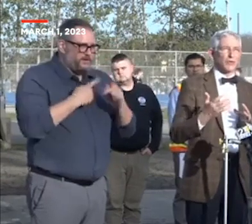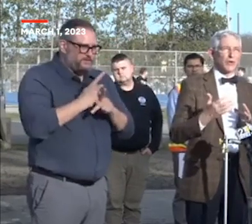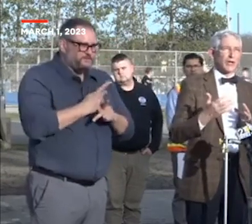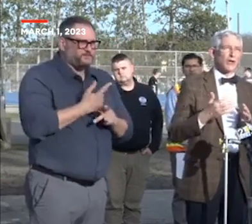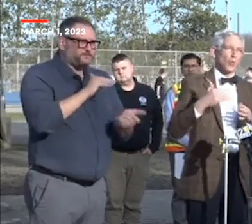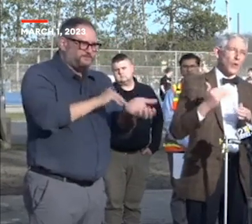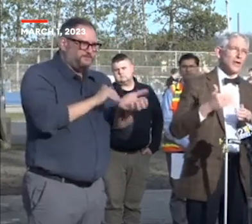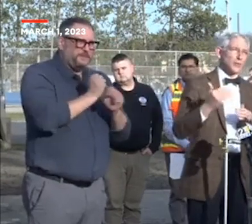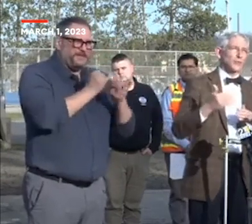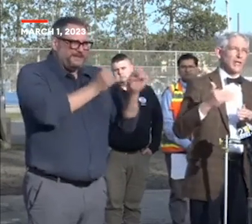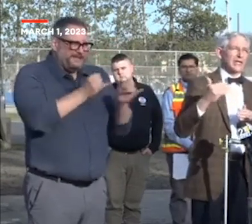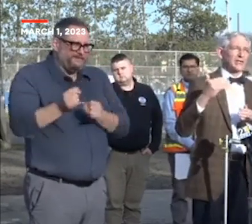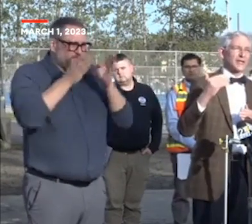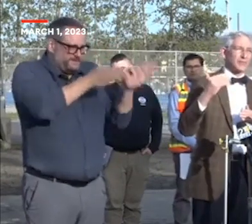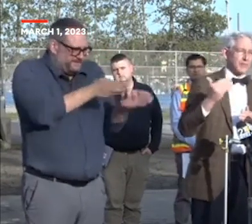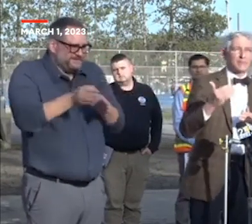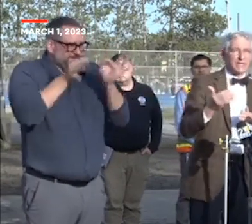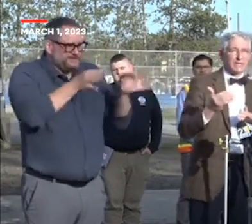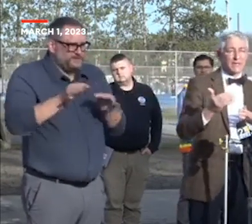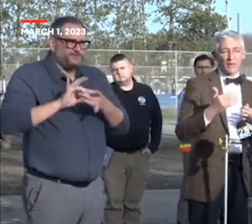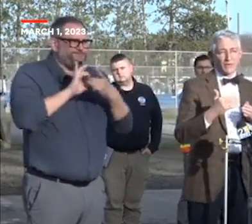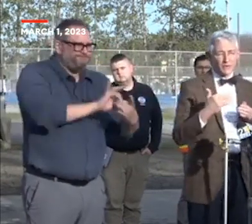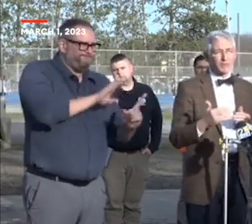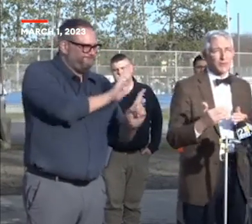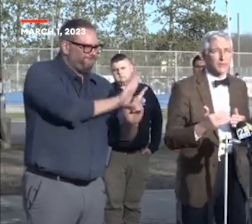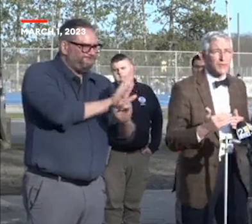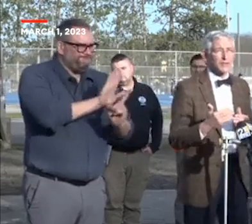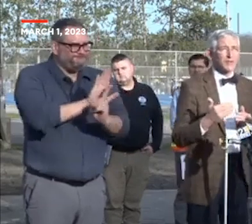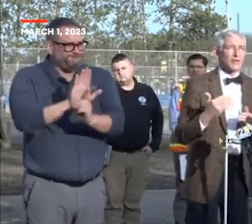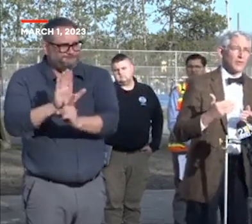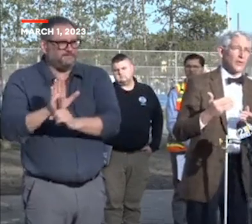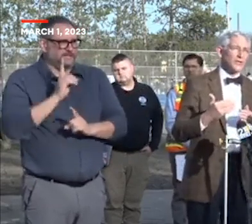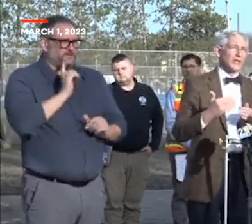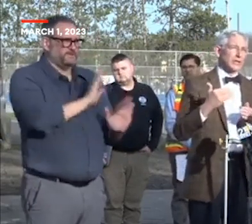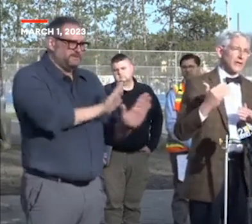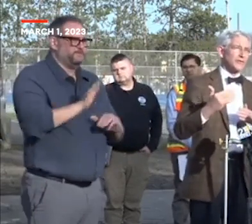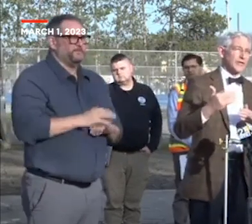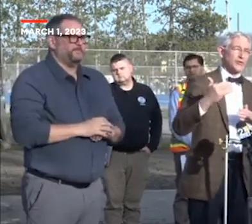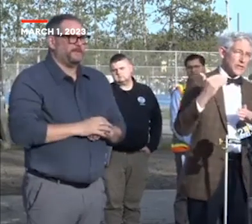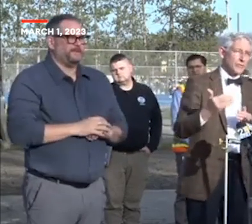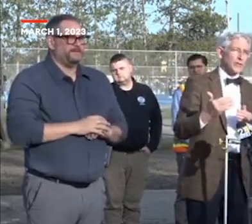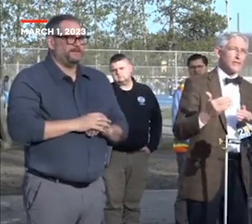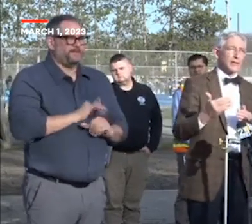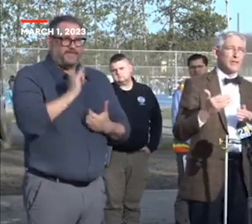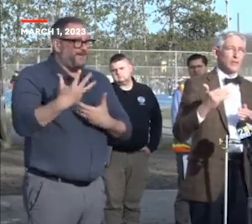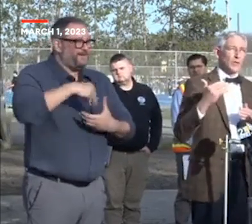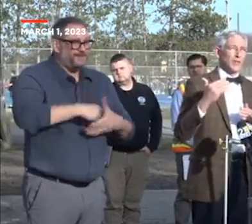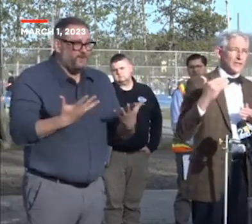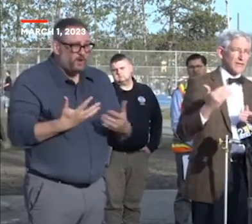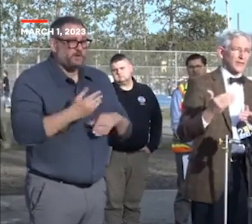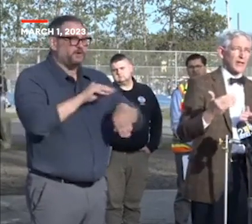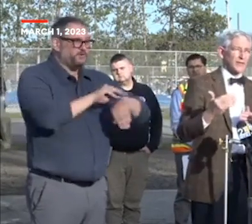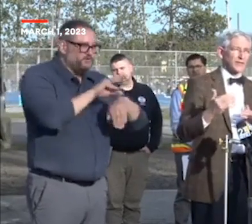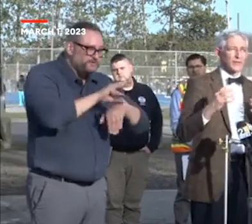patient regarding what appropriate next steps might be. Now, in some circumstances, that involves consultation in real time with